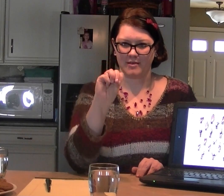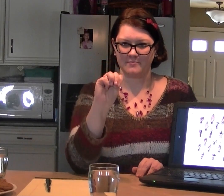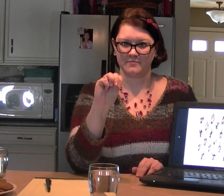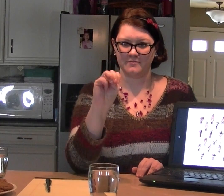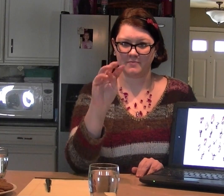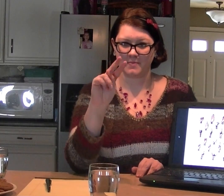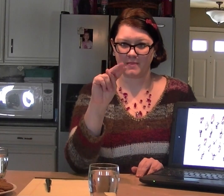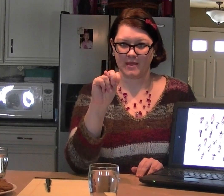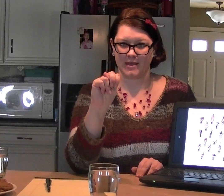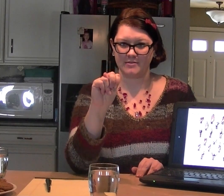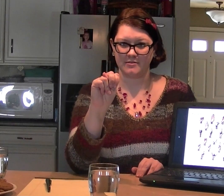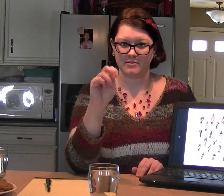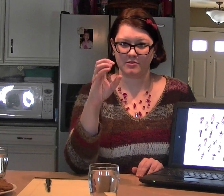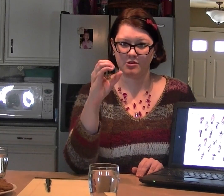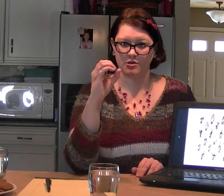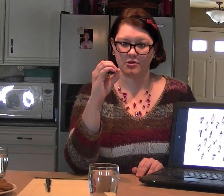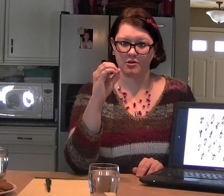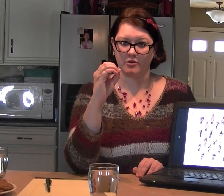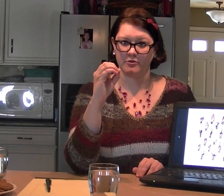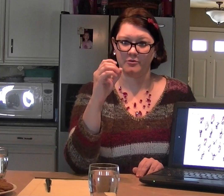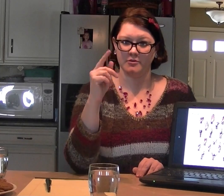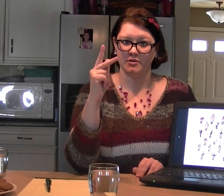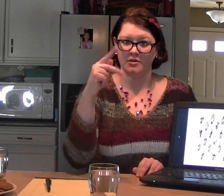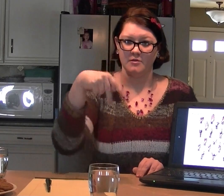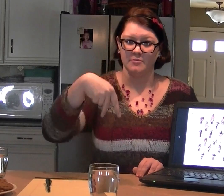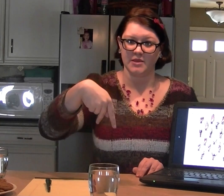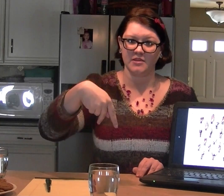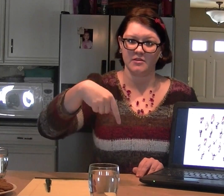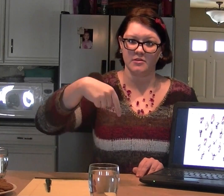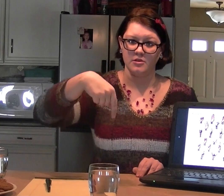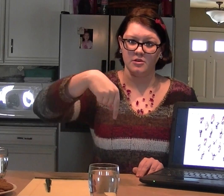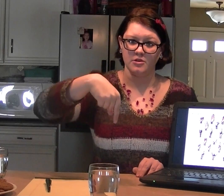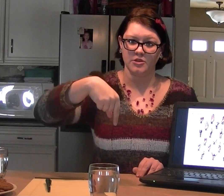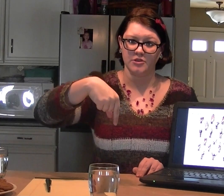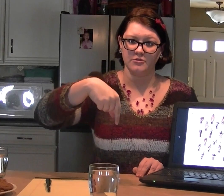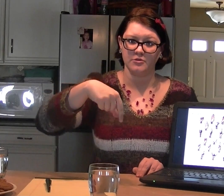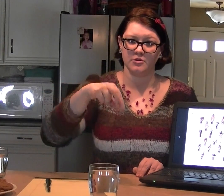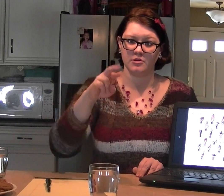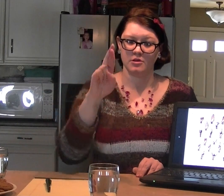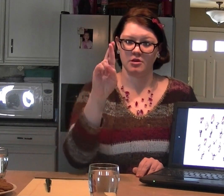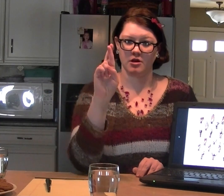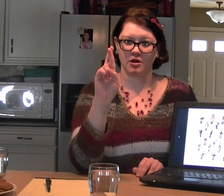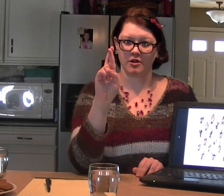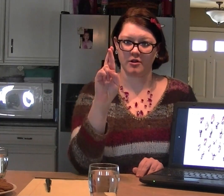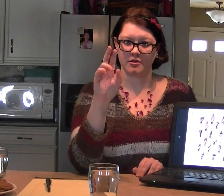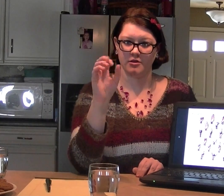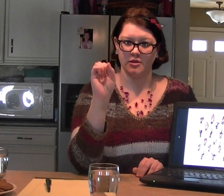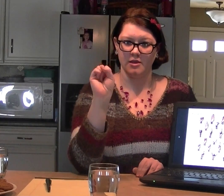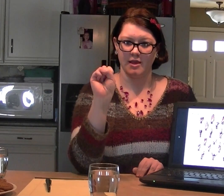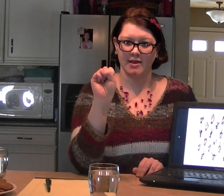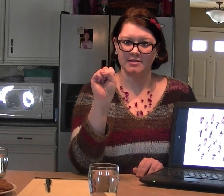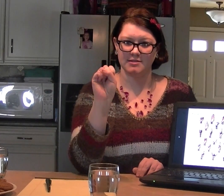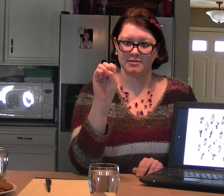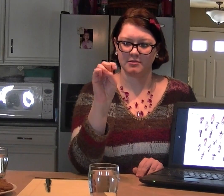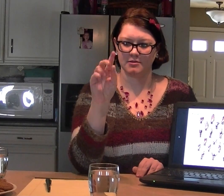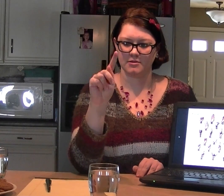M, N, O, P, Q, R, S,